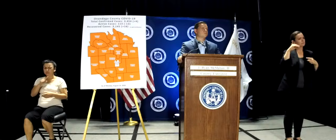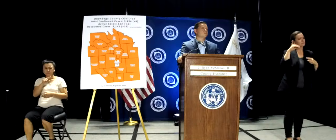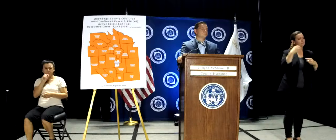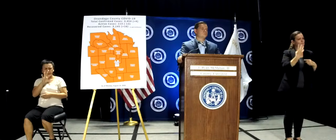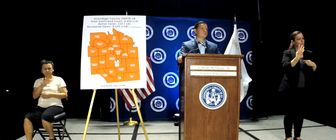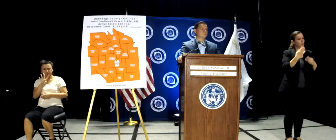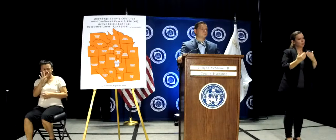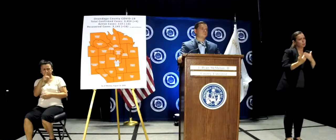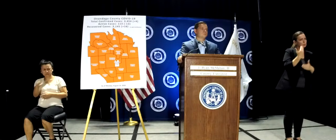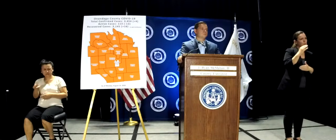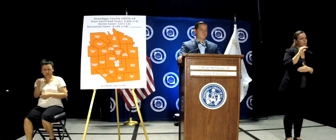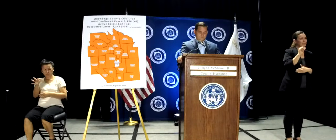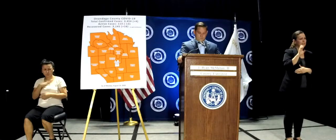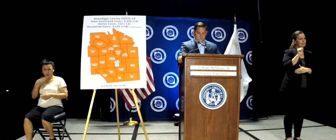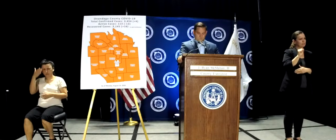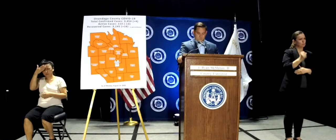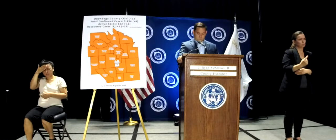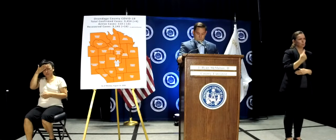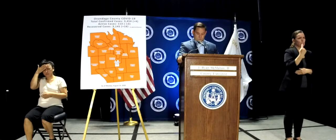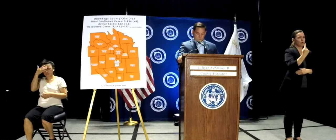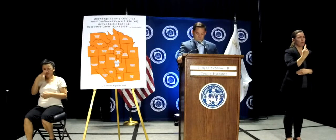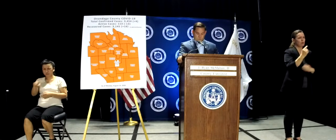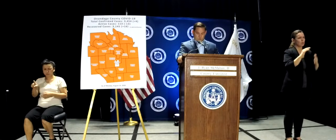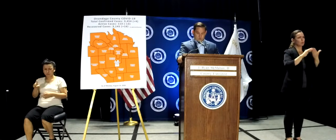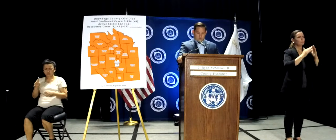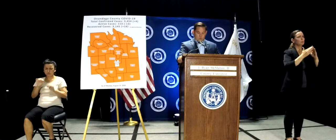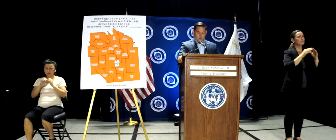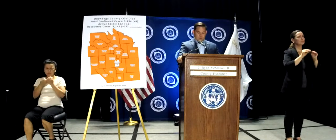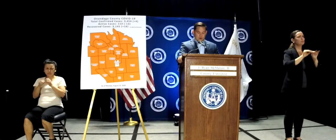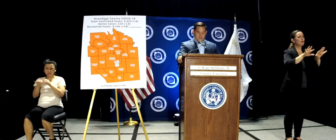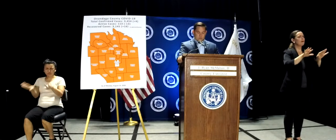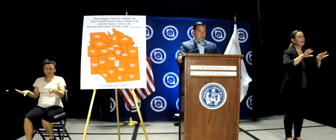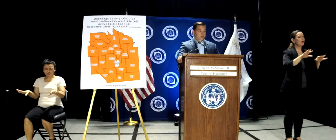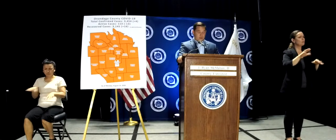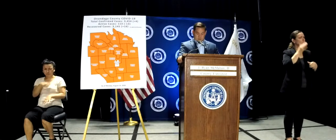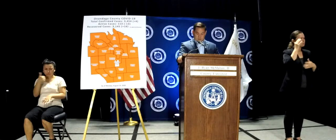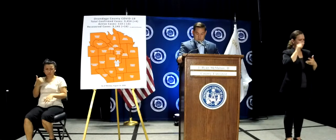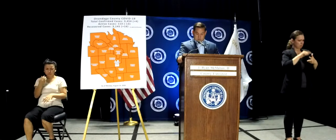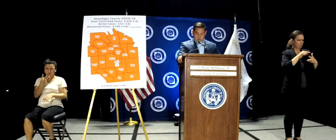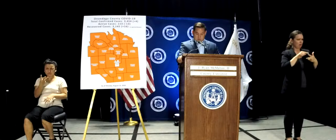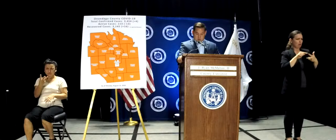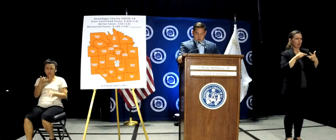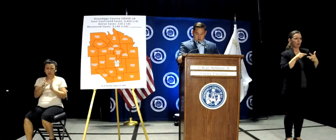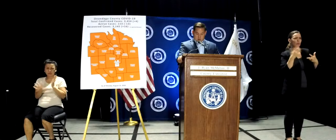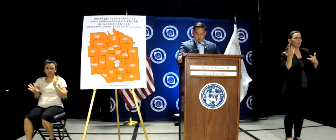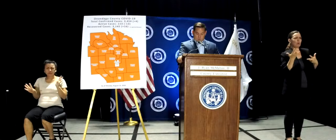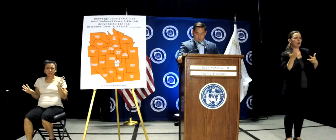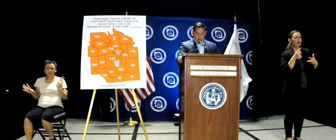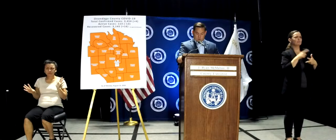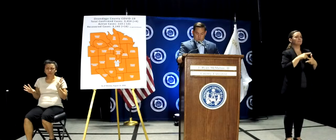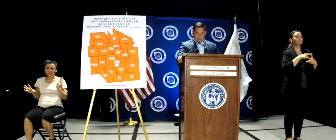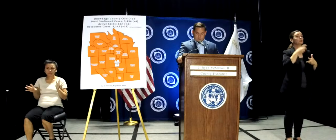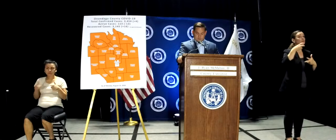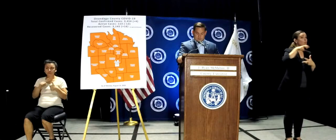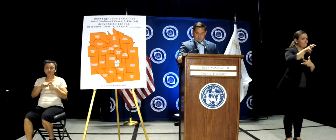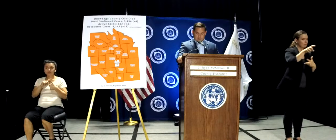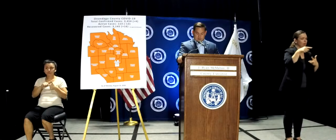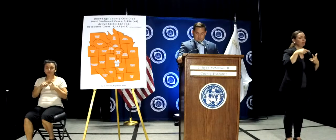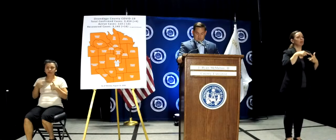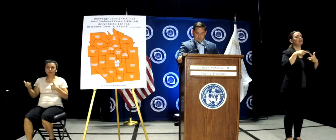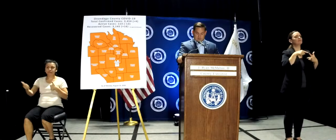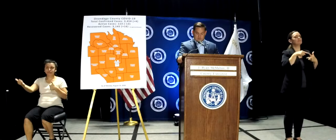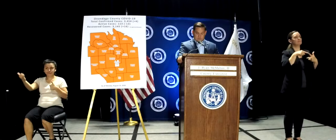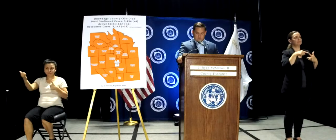community spread, and I couldn't hear what you said about the other 3. 1 was travel related. 1 was